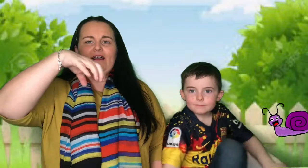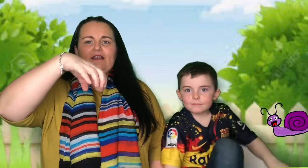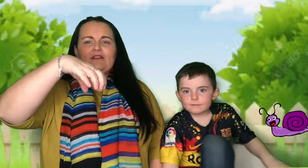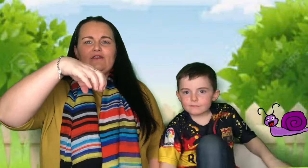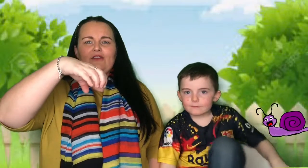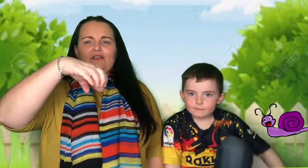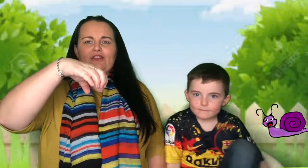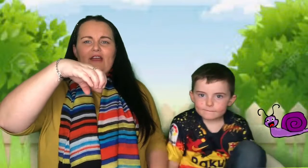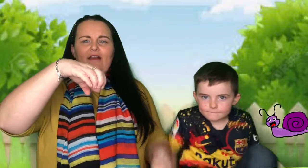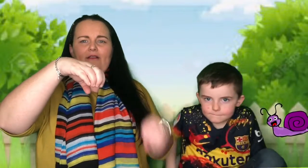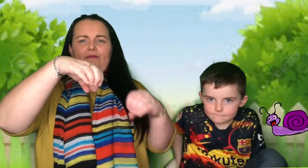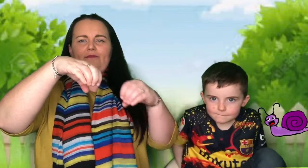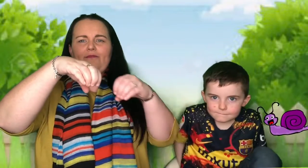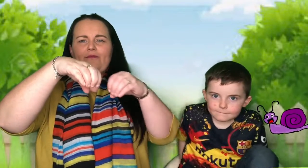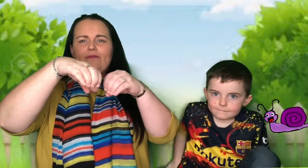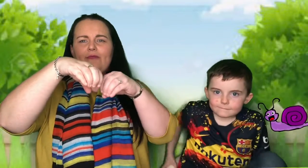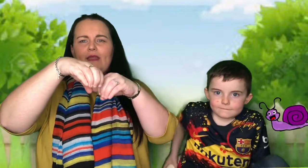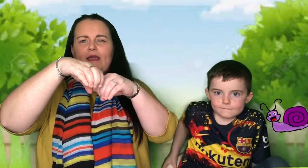So you've got your shell.